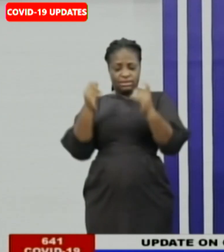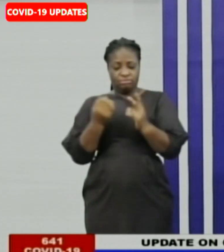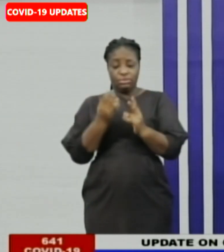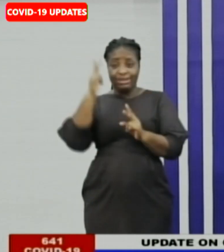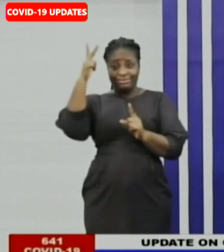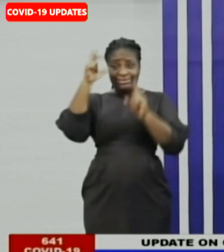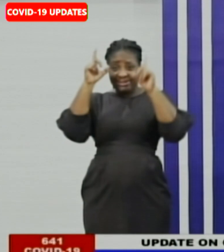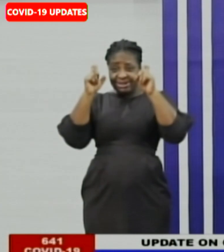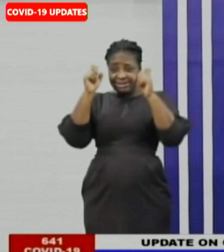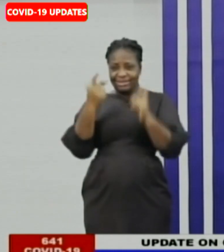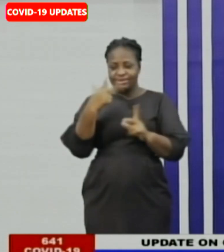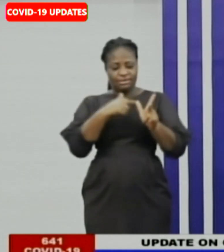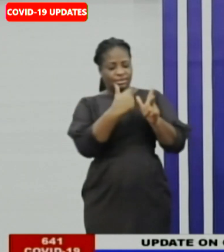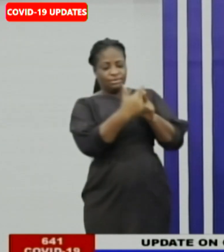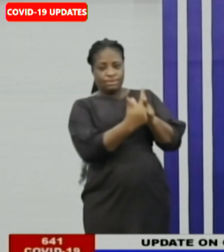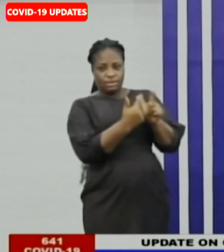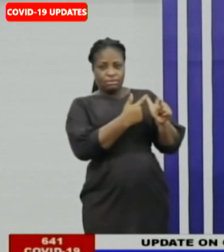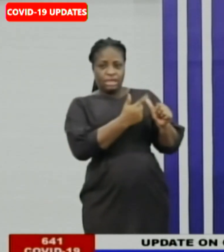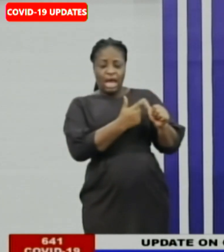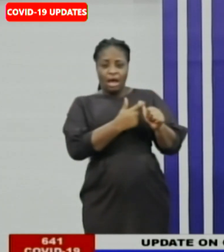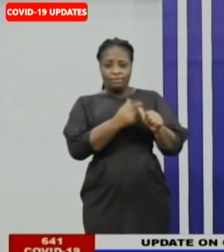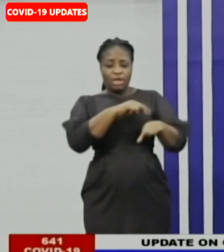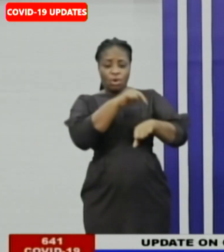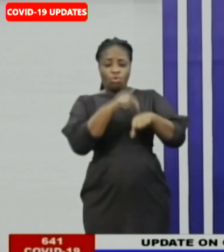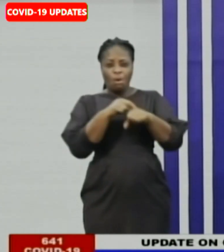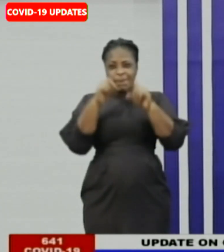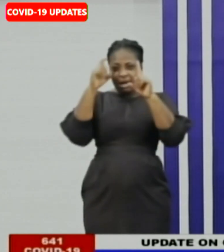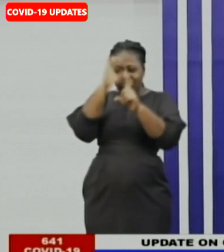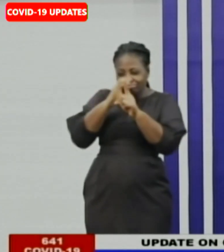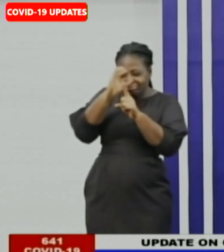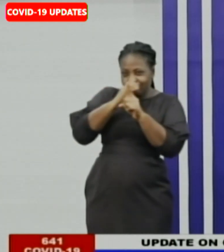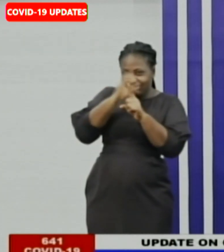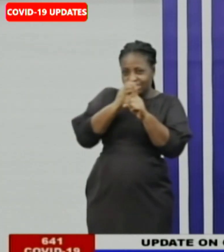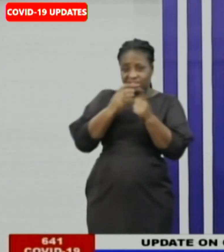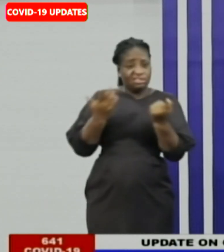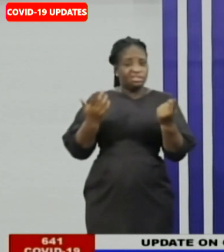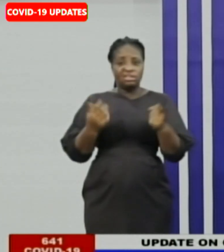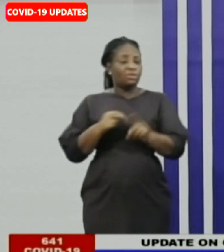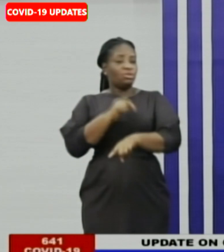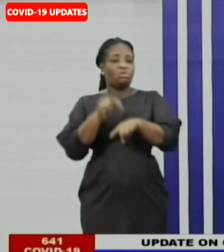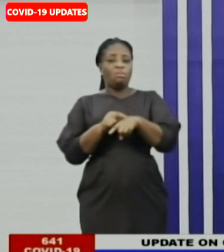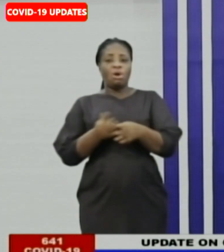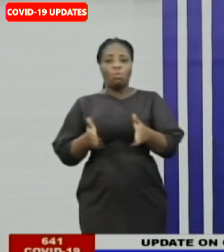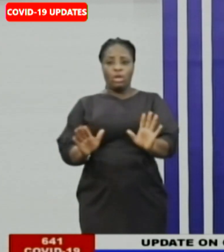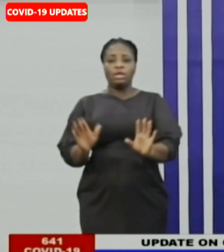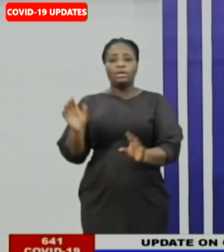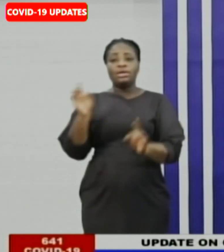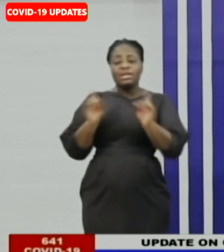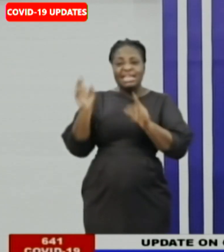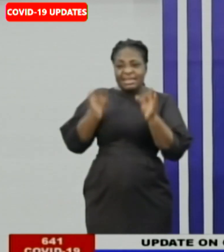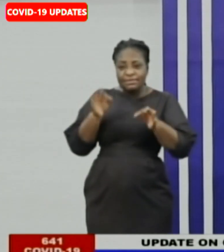categories. There is the normal surveillance test, which is what ordinarily we would have found if we were still using the old